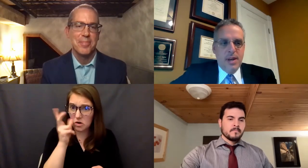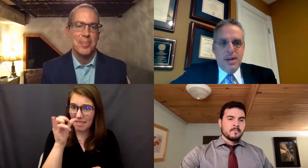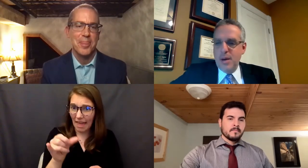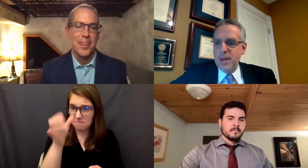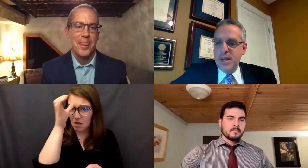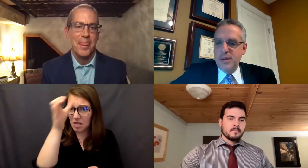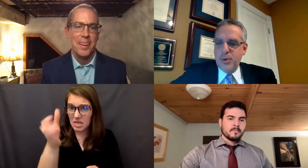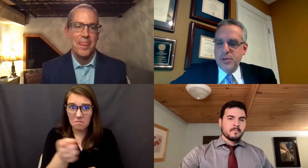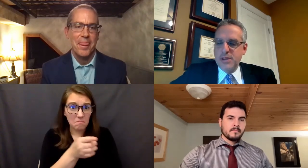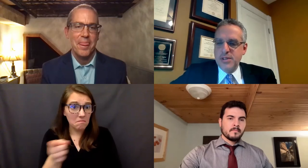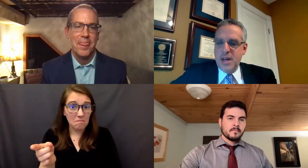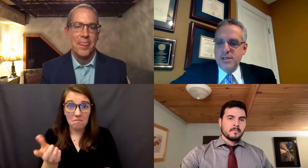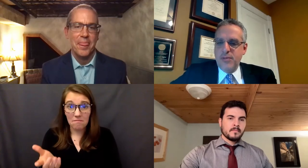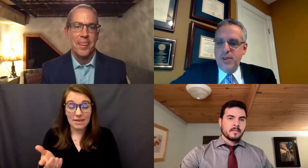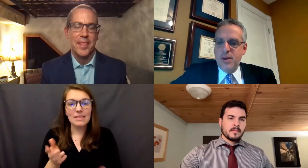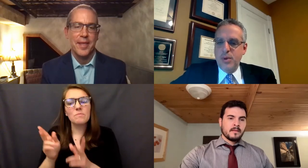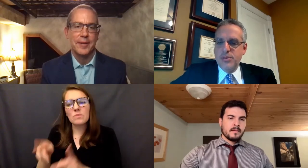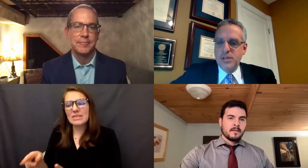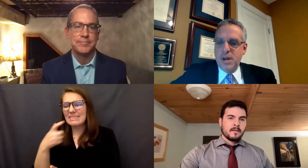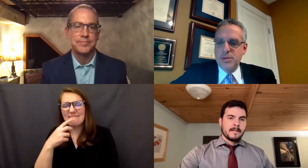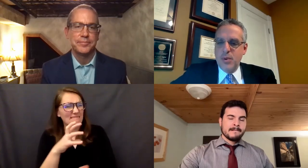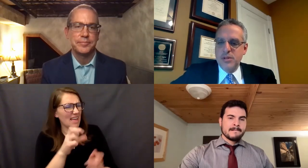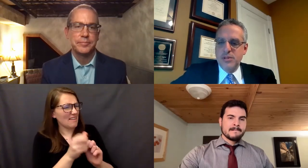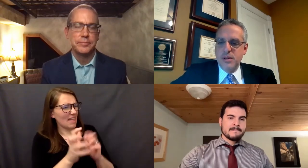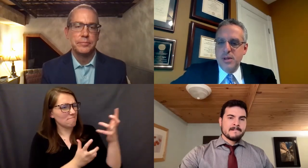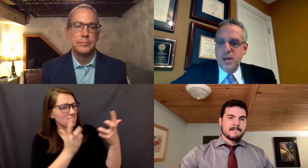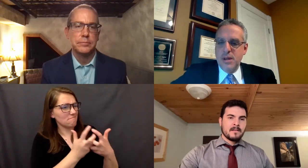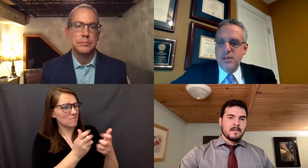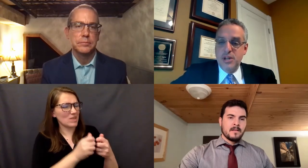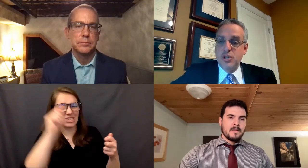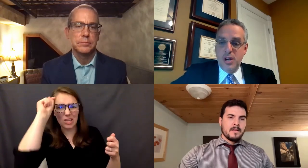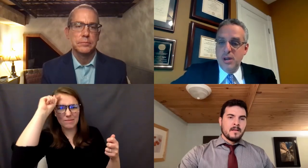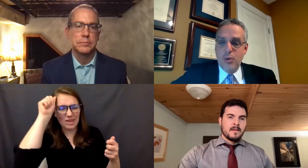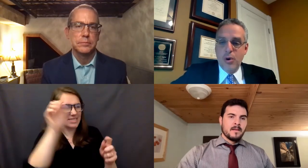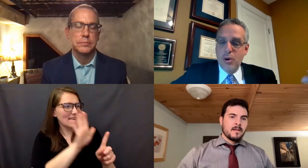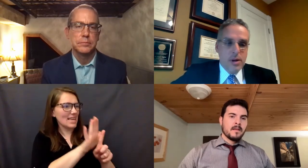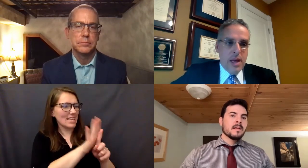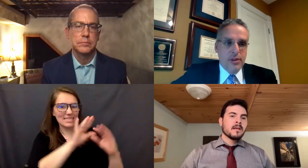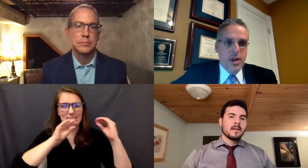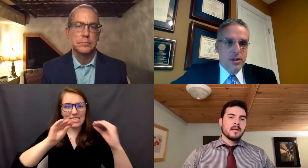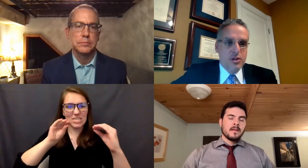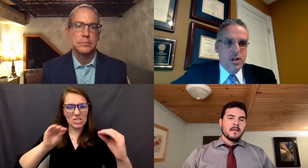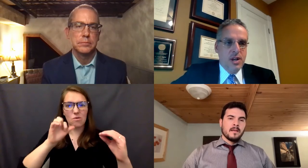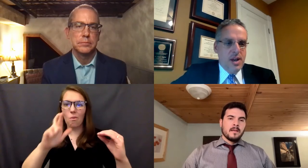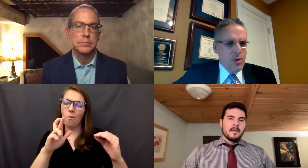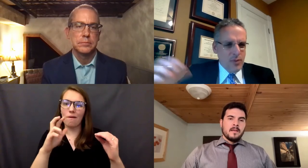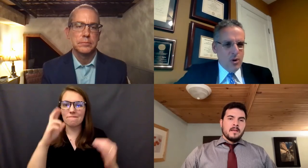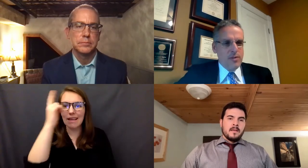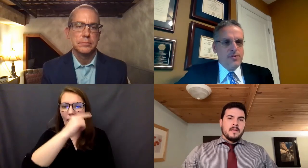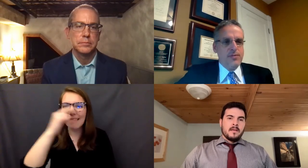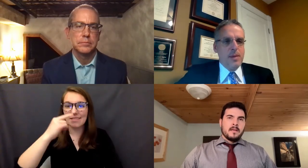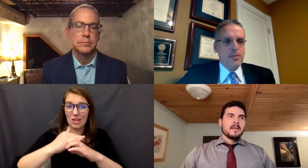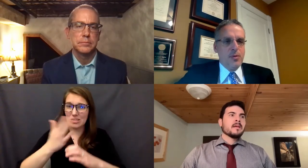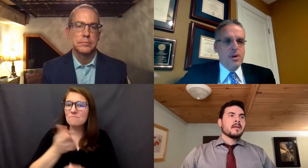but and the person asks, how does that fit in with Saint Thomas Aquinas' his teaching or our Catholic theology? Have you